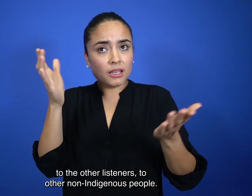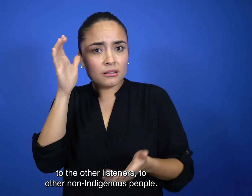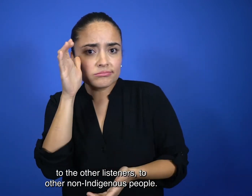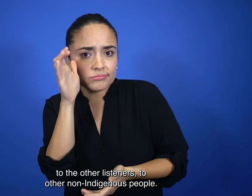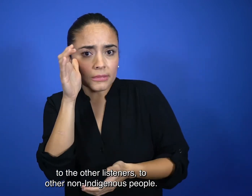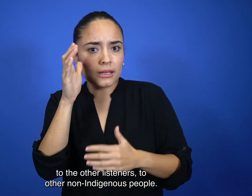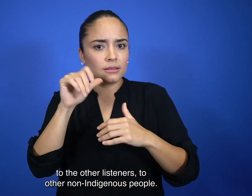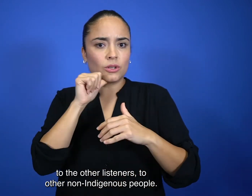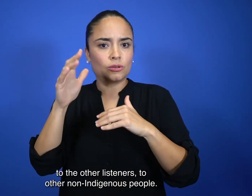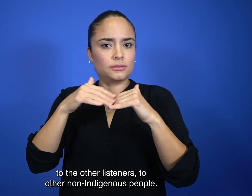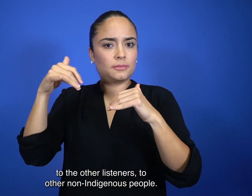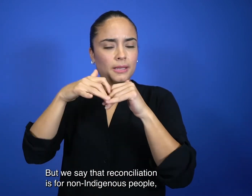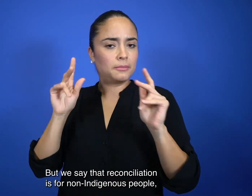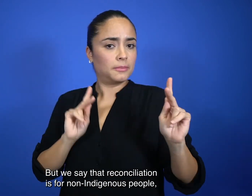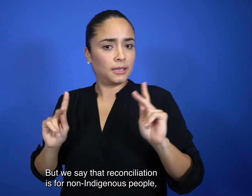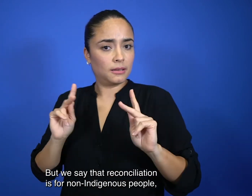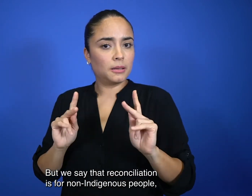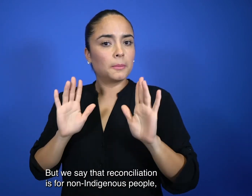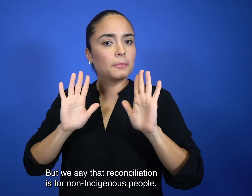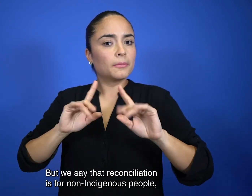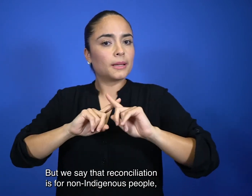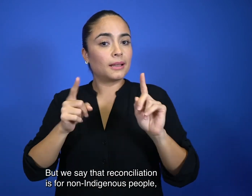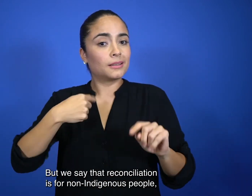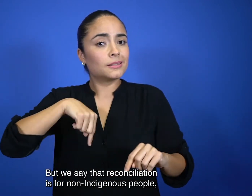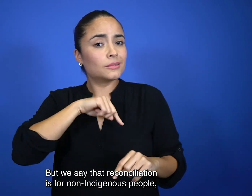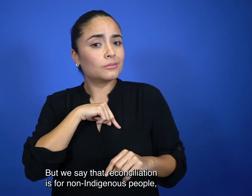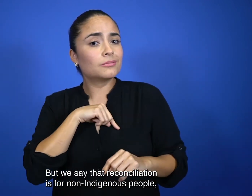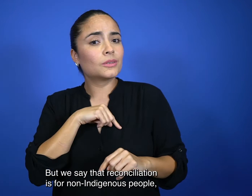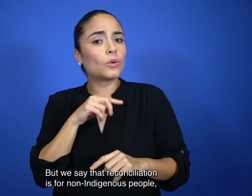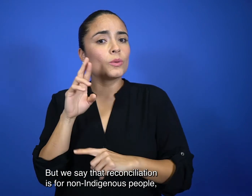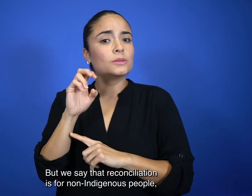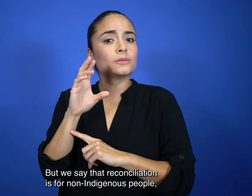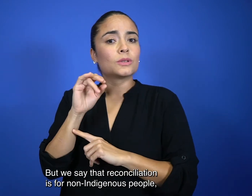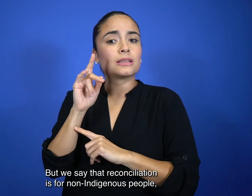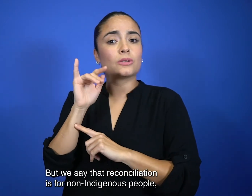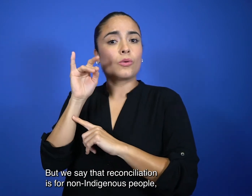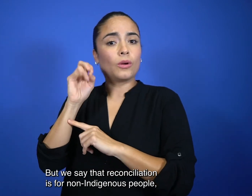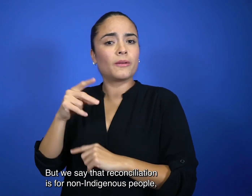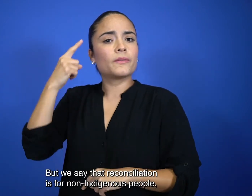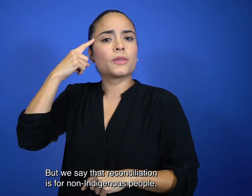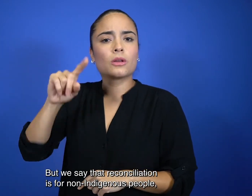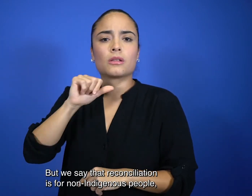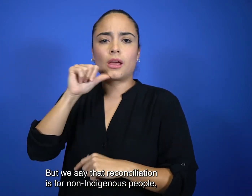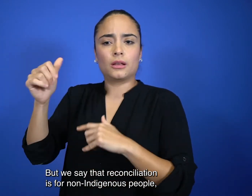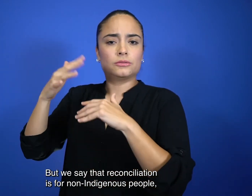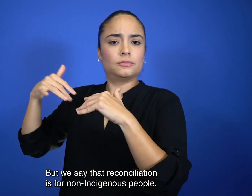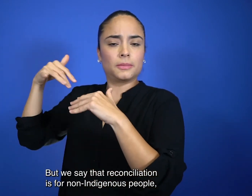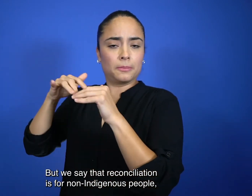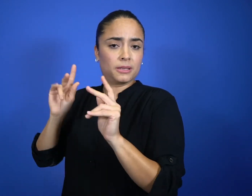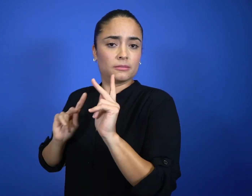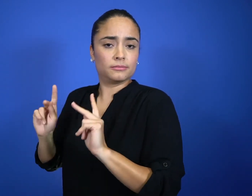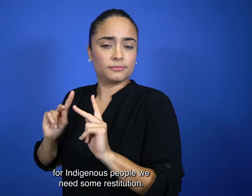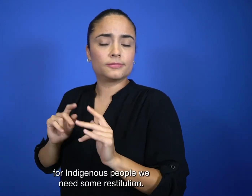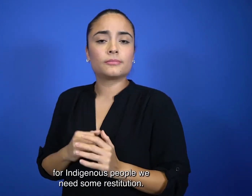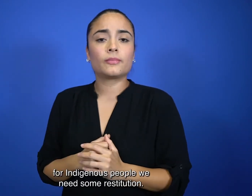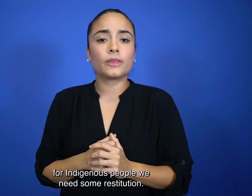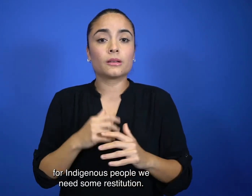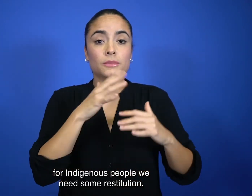other non-Indigenous people, but we say that reconciliation is for non-Indigenous people. For Indigenous people, we need